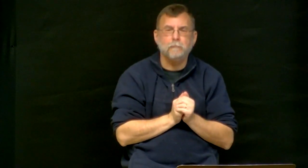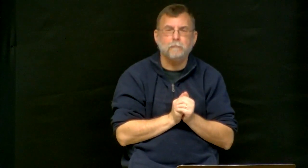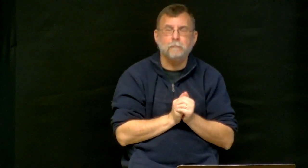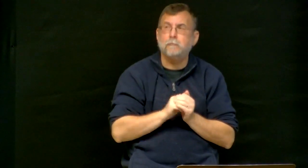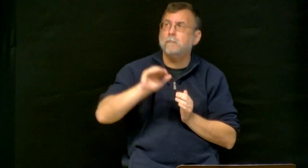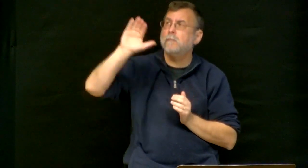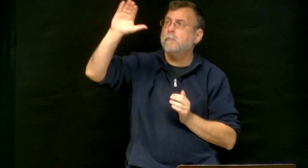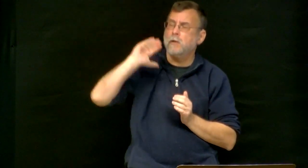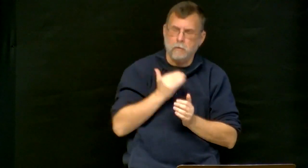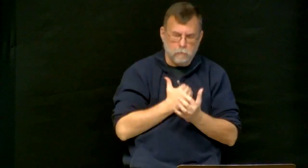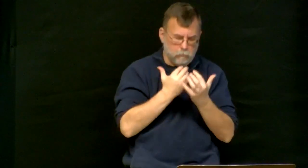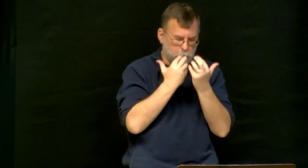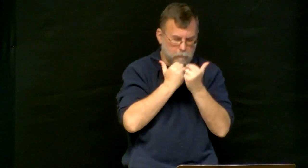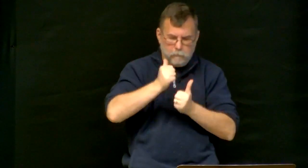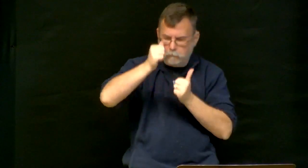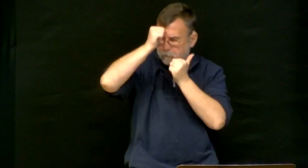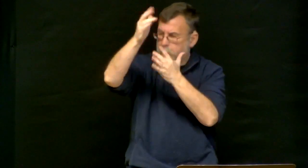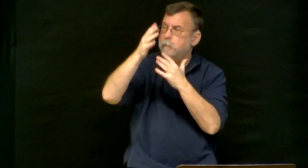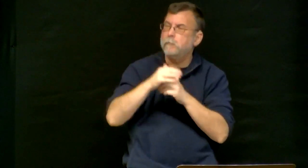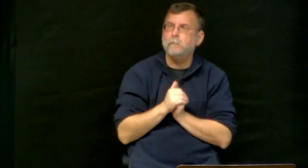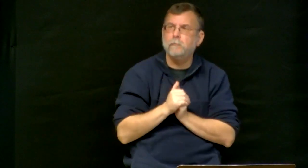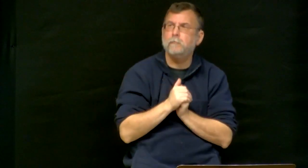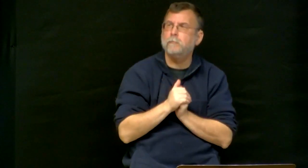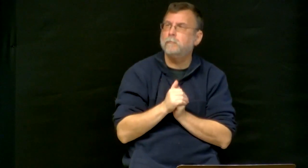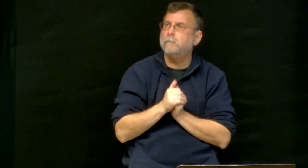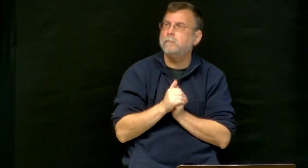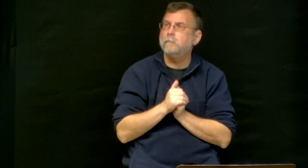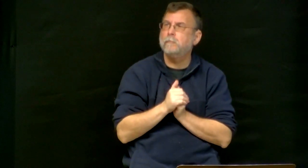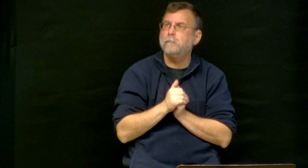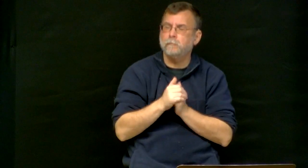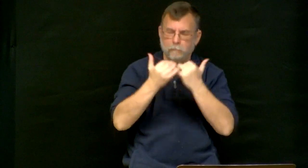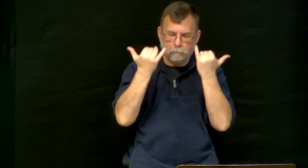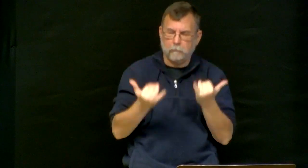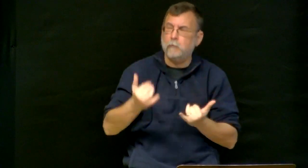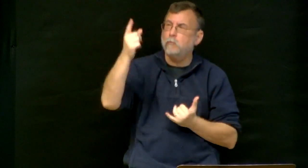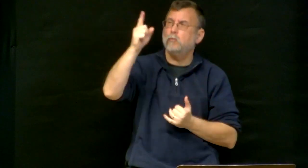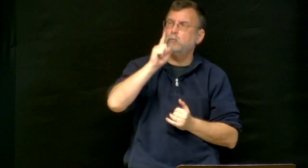We pray. Our Heavenly Father,